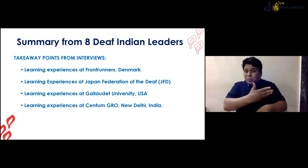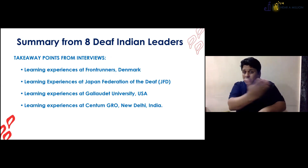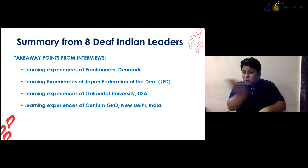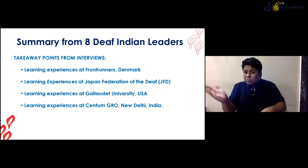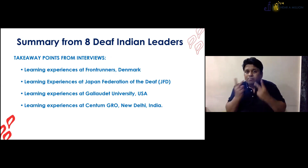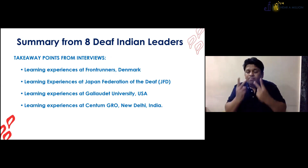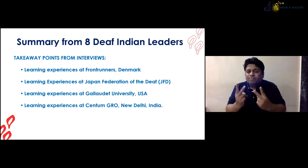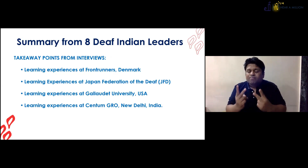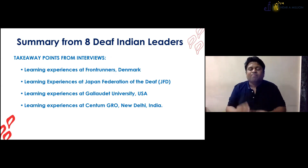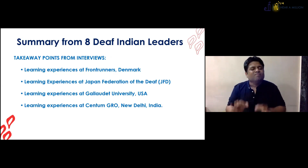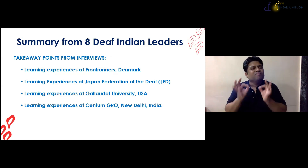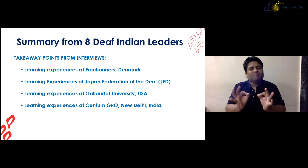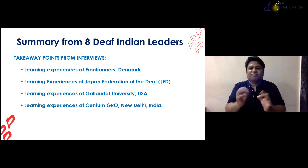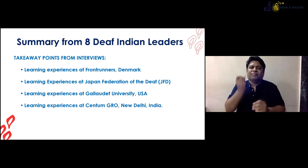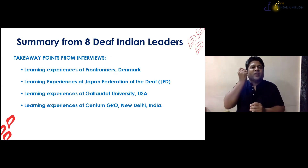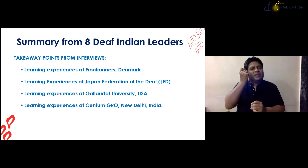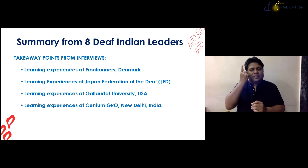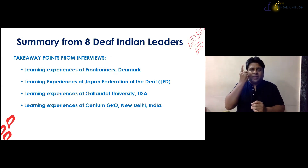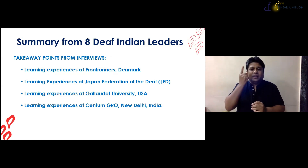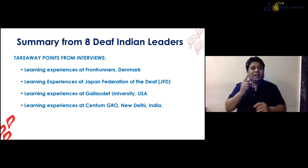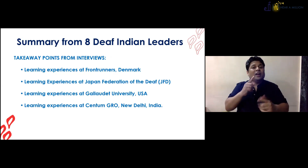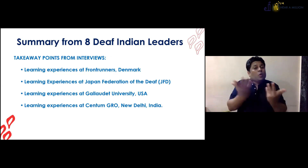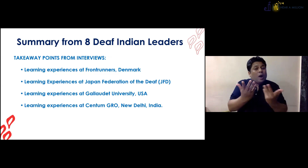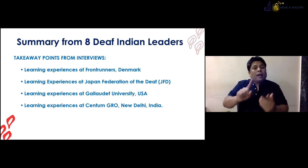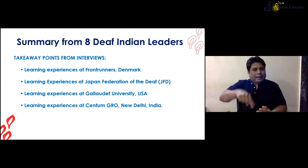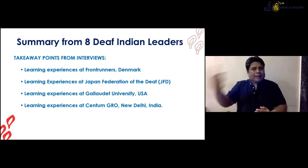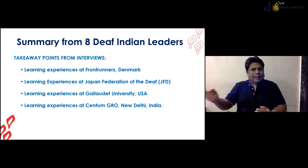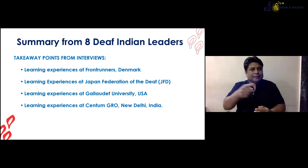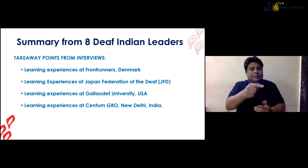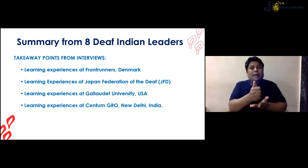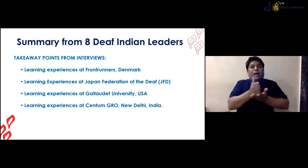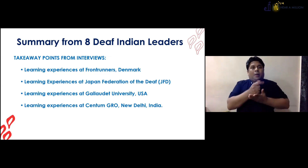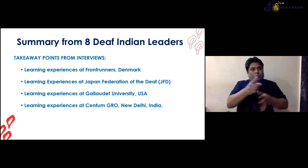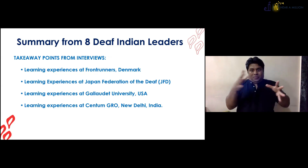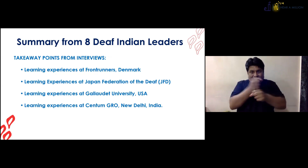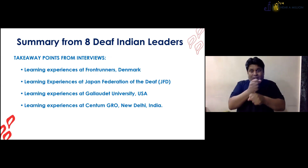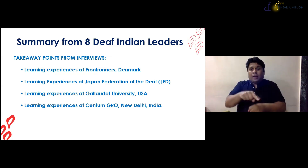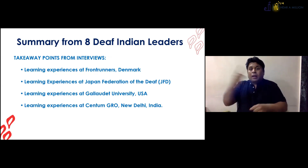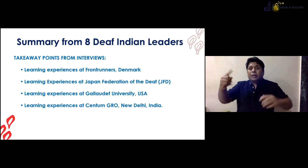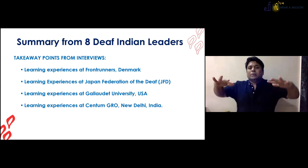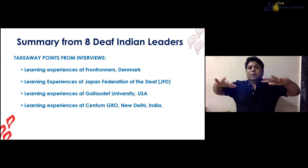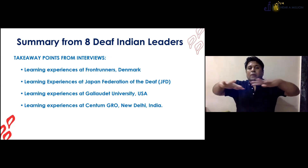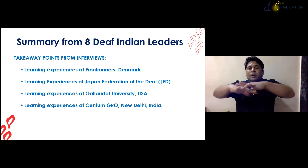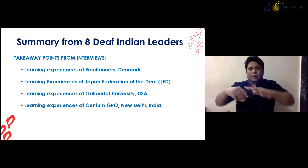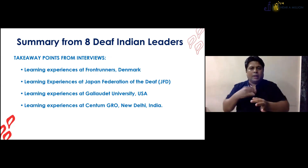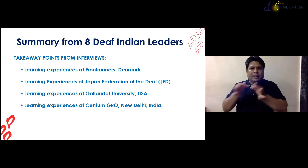introspect and know that they can be self-confident, right? So that was one thing that was very impactful over